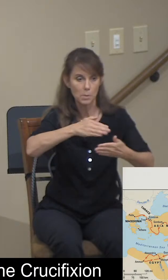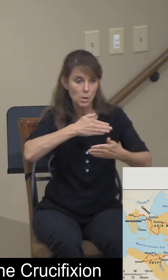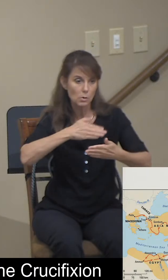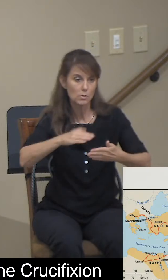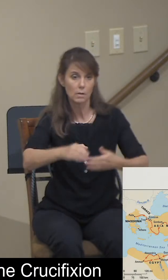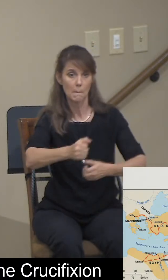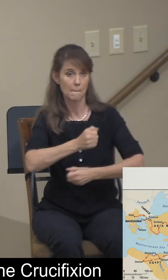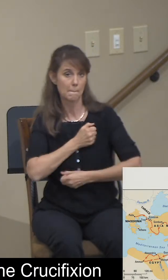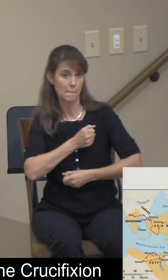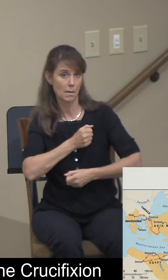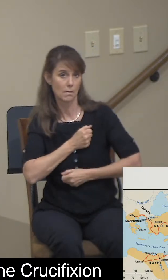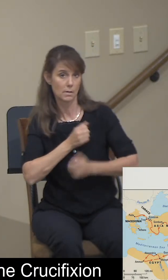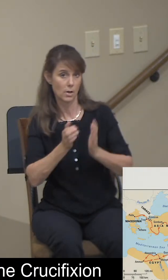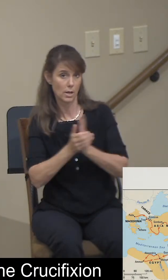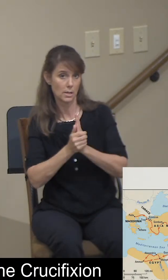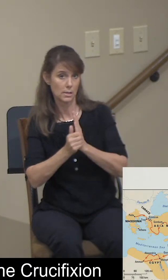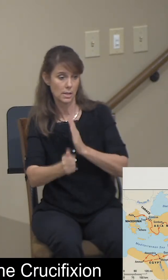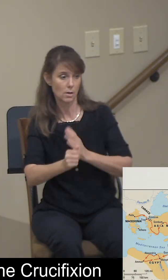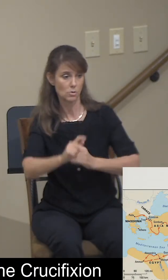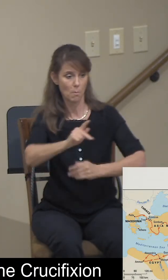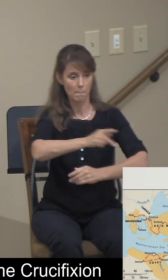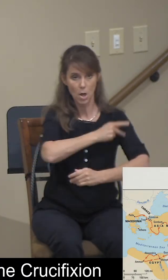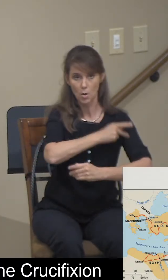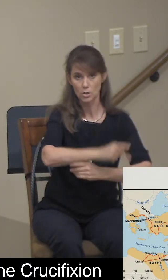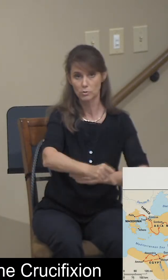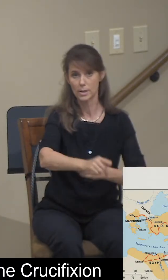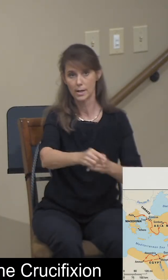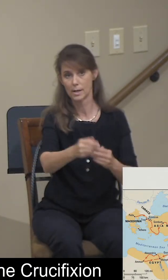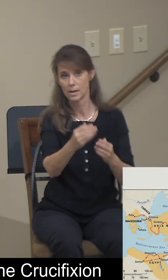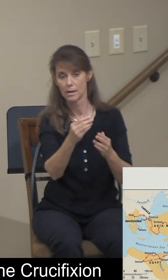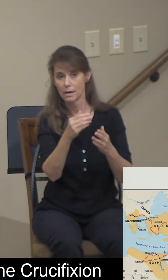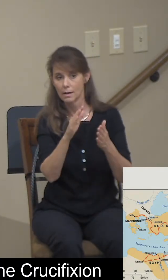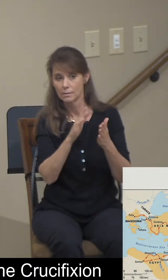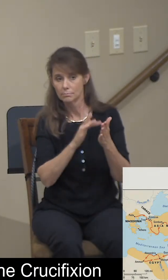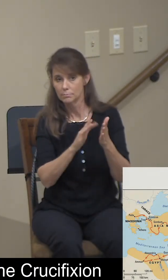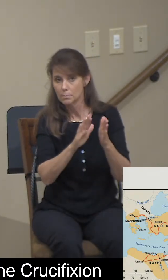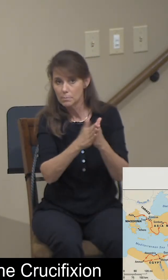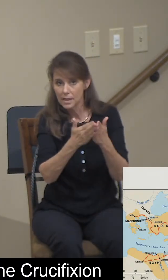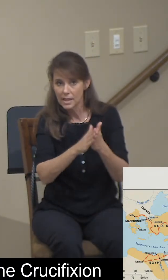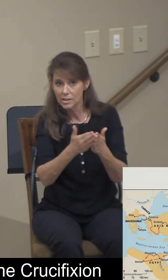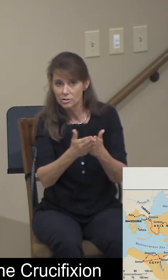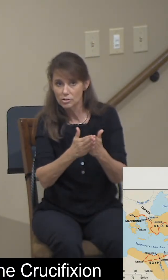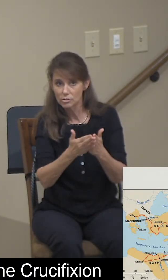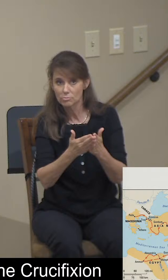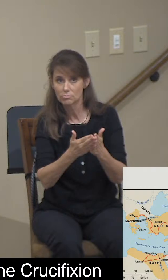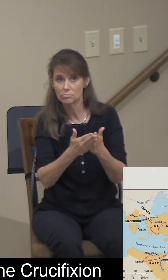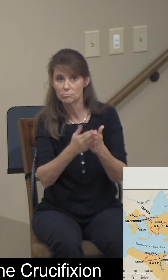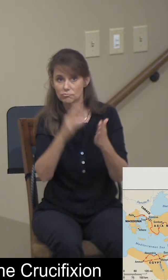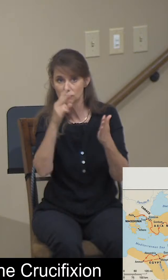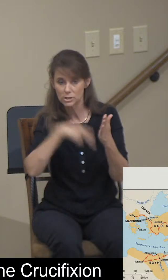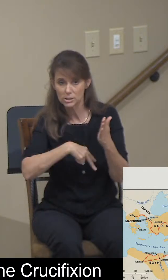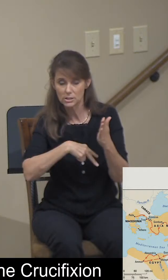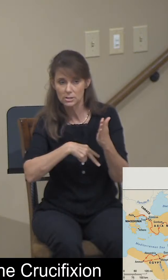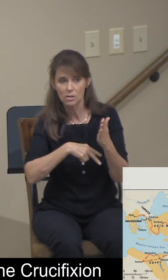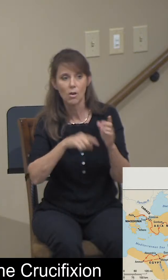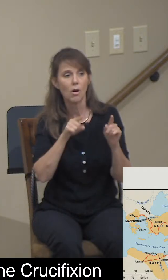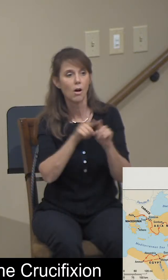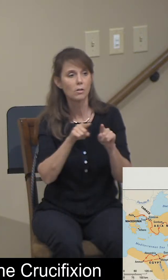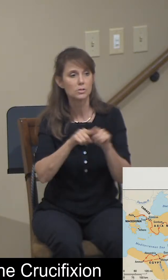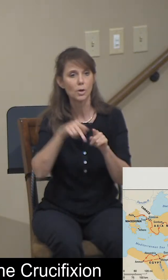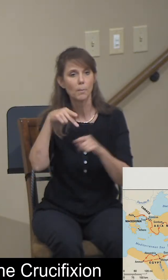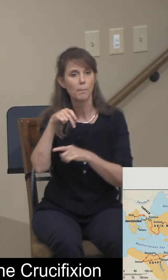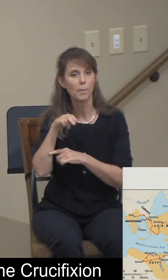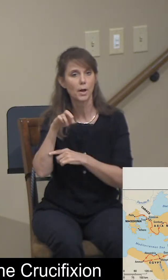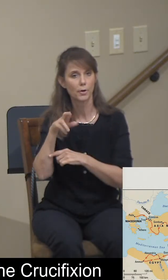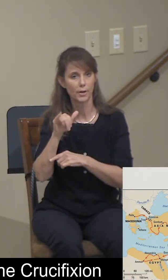techniques, certainly learning Greek poetry and Greek literature, and even things like pottery would be taught. So almost